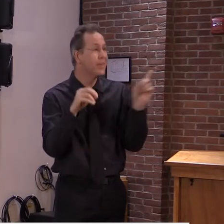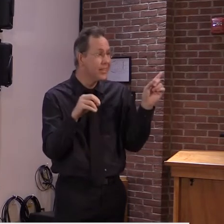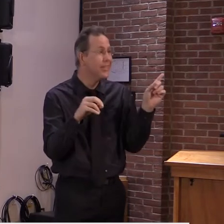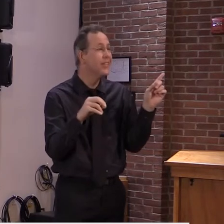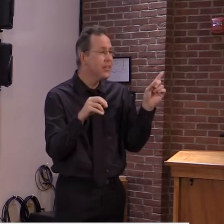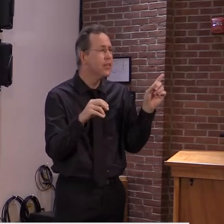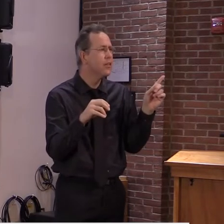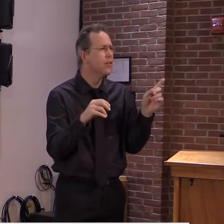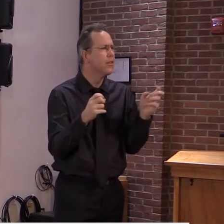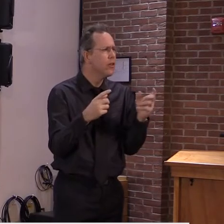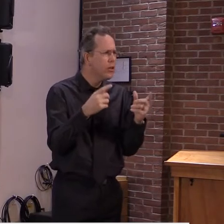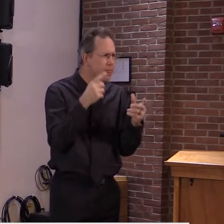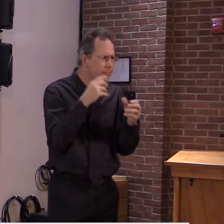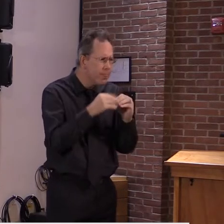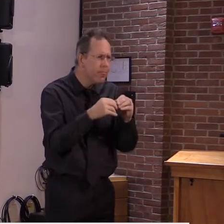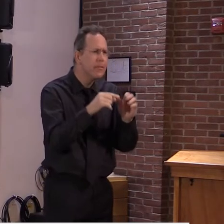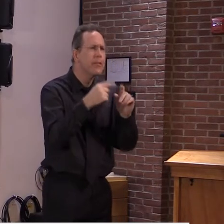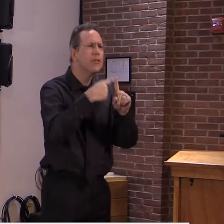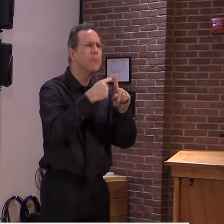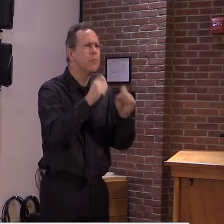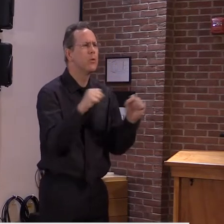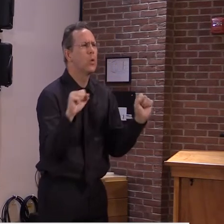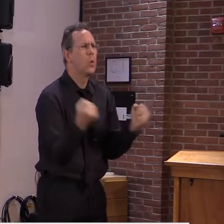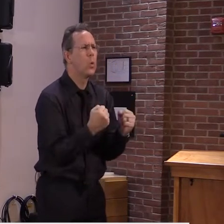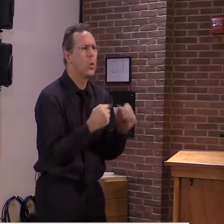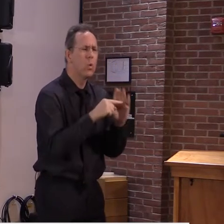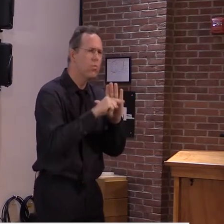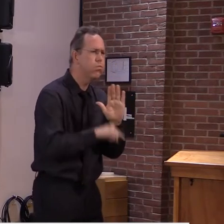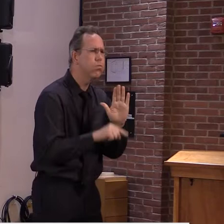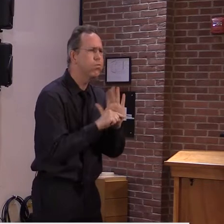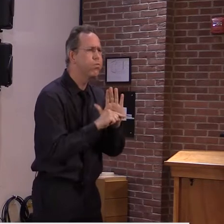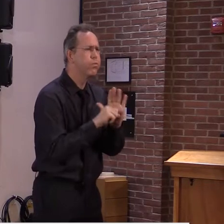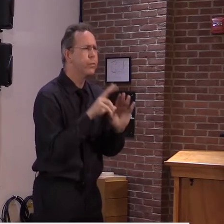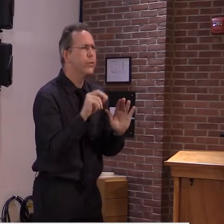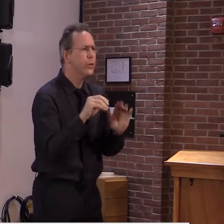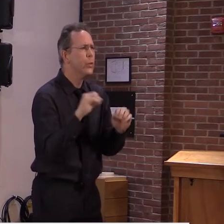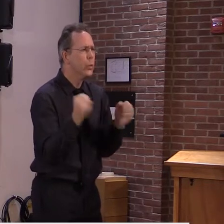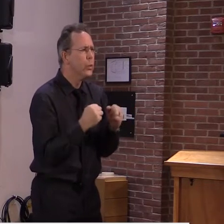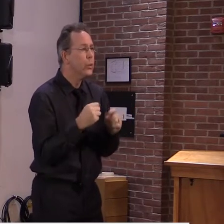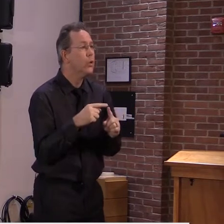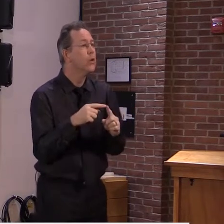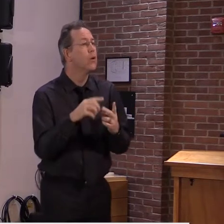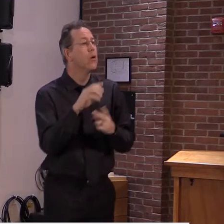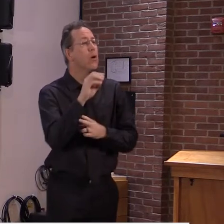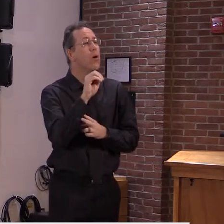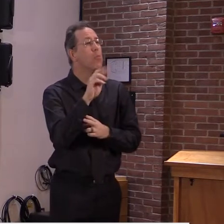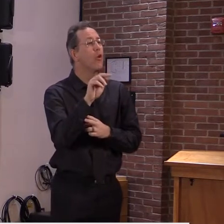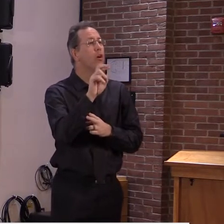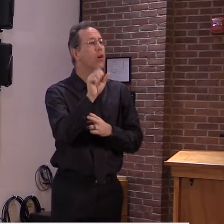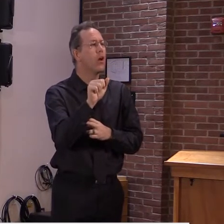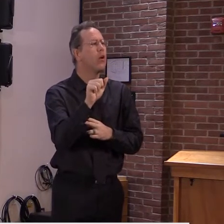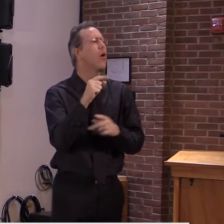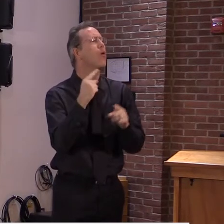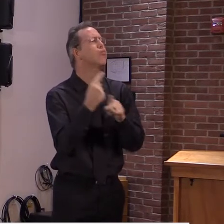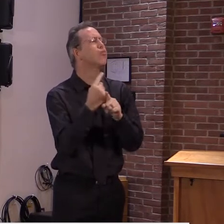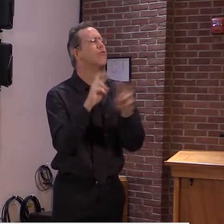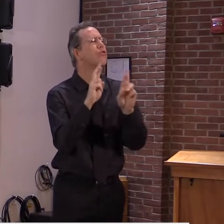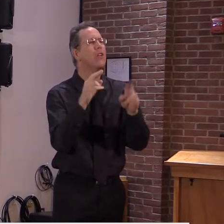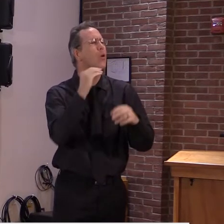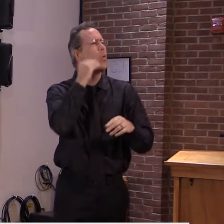sub-zero temperature storage. The Moderna is not is refrigerated, but not at the same temperatures